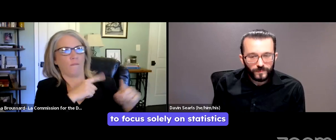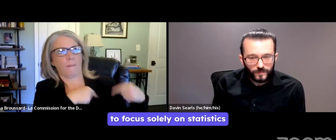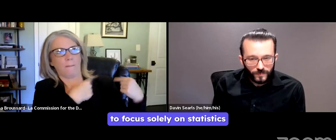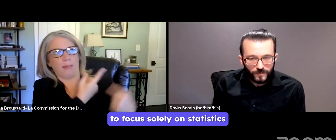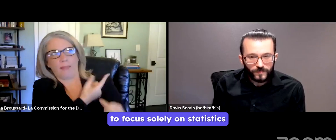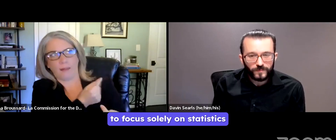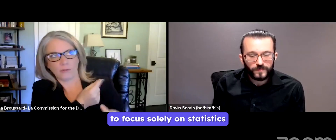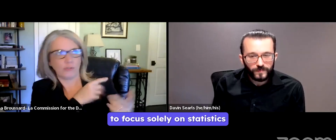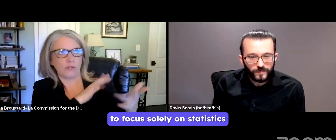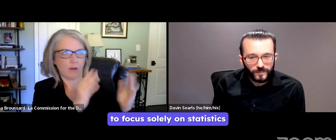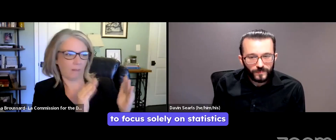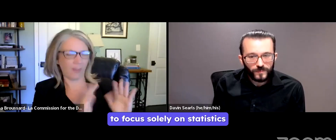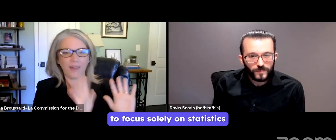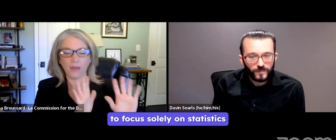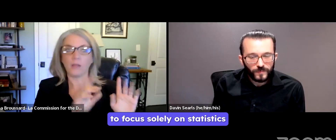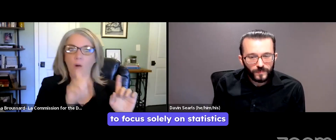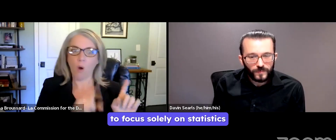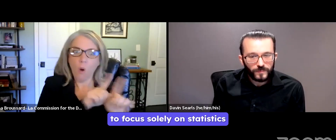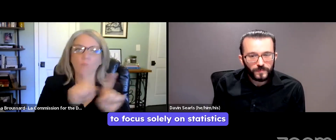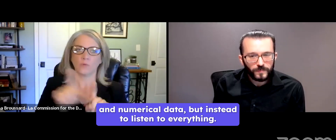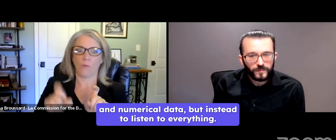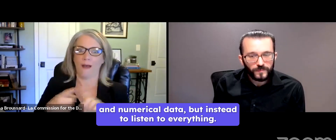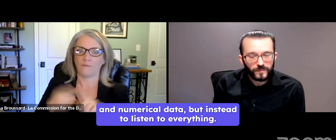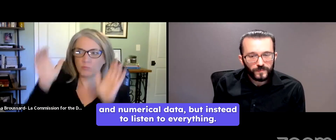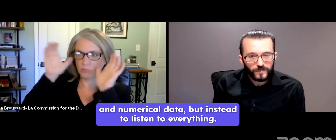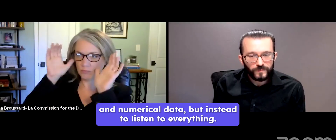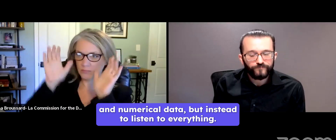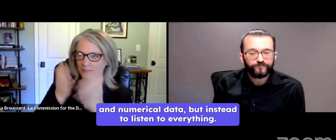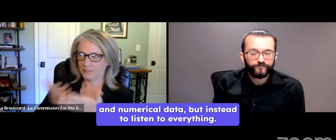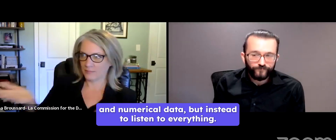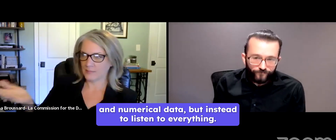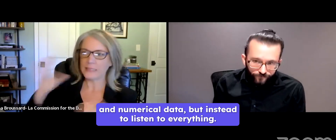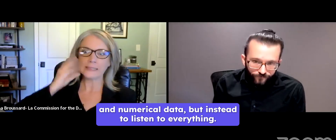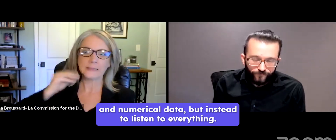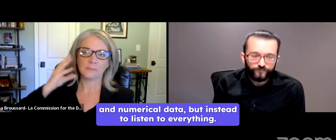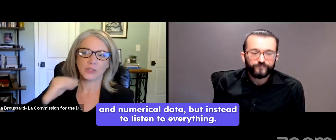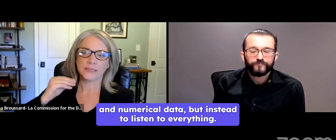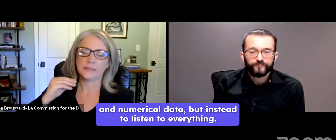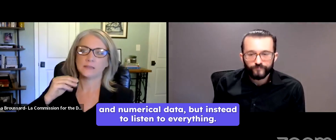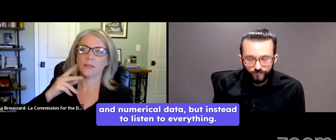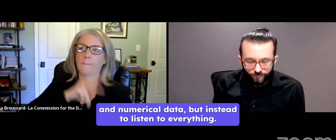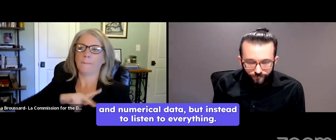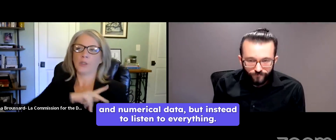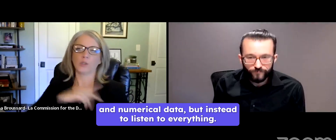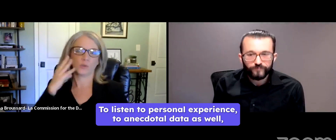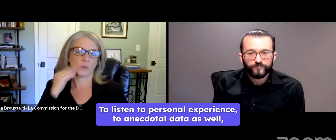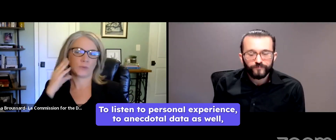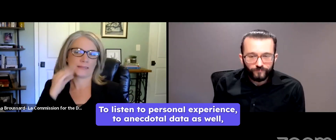focus solely on statistics and numerical data, but instead to listen to everything, to listen